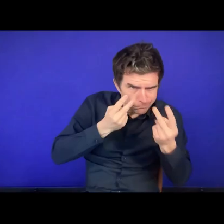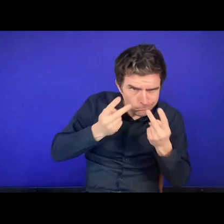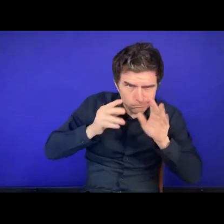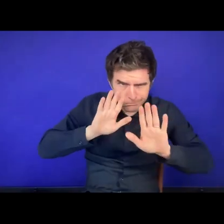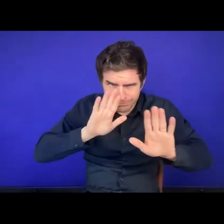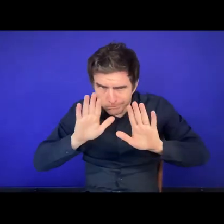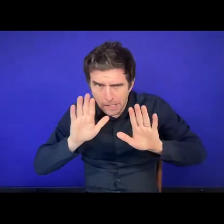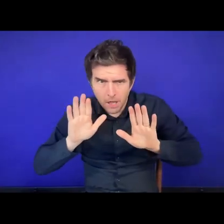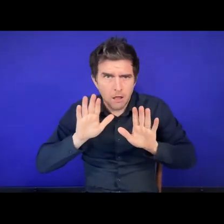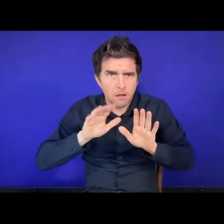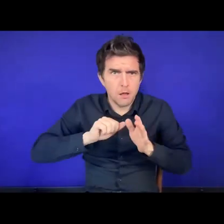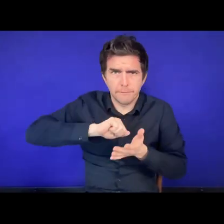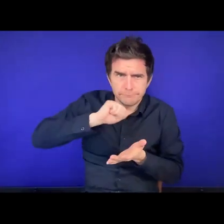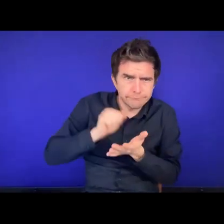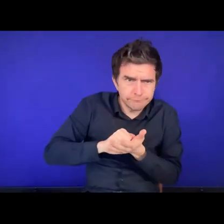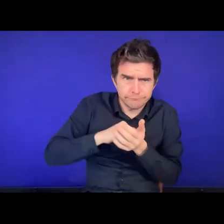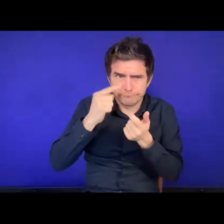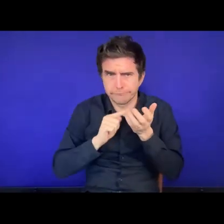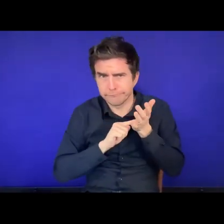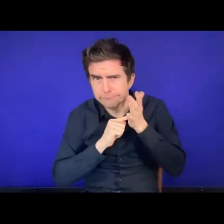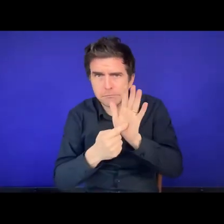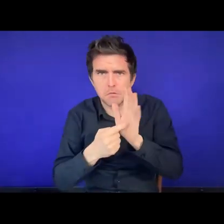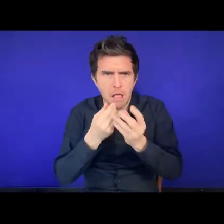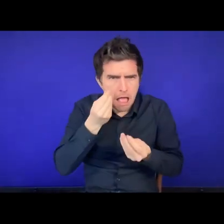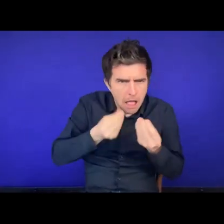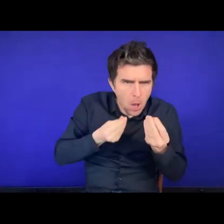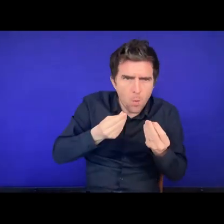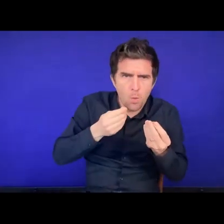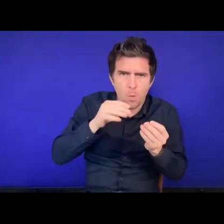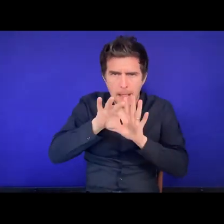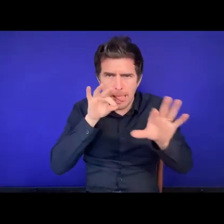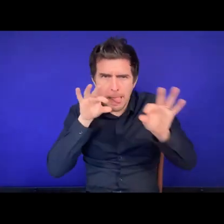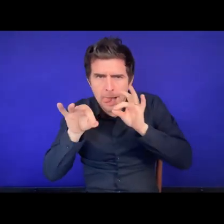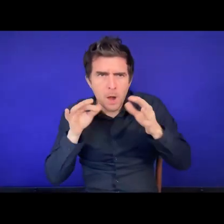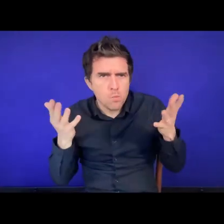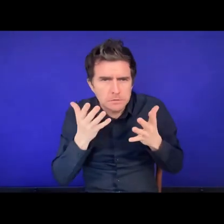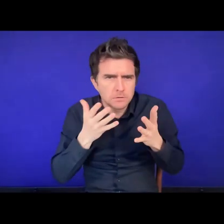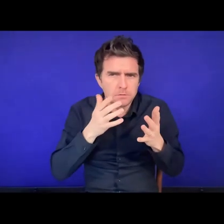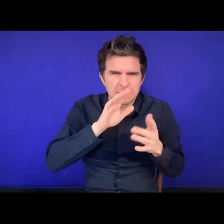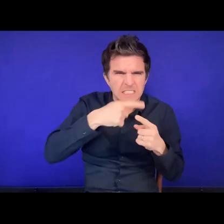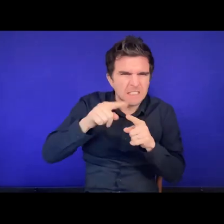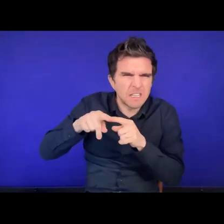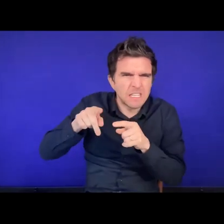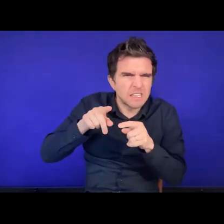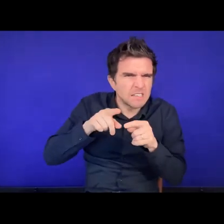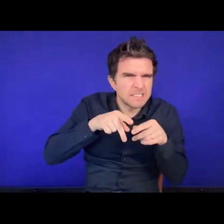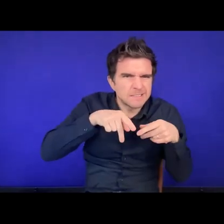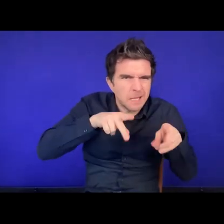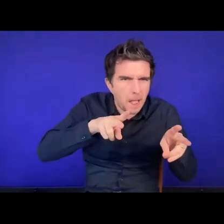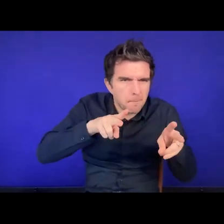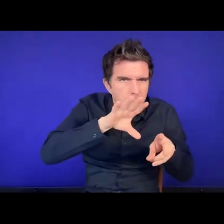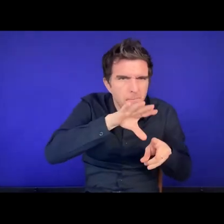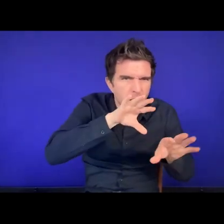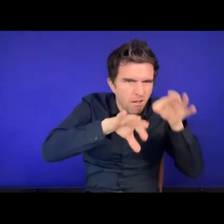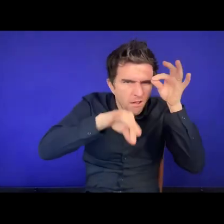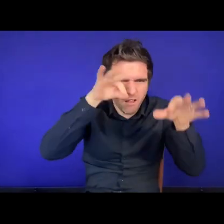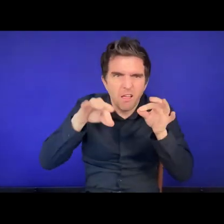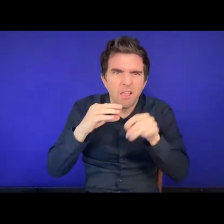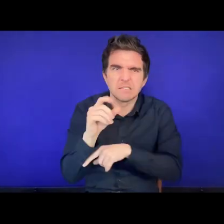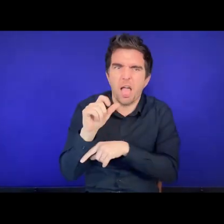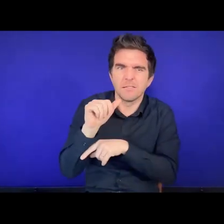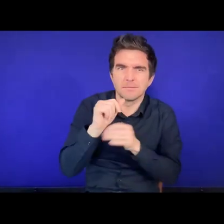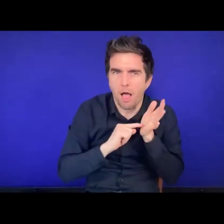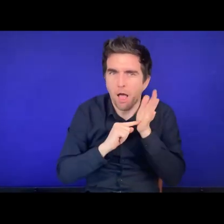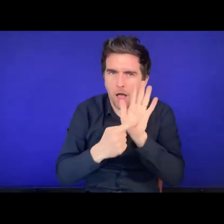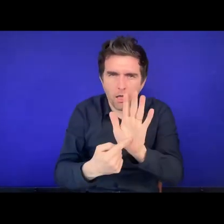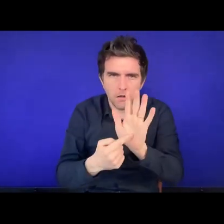various communities in the data production, the more we can balance the other side, right? So it's overall, it comes down to